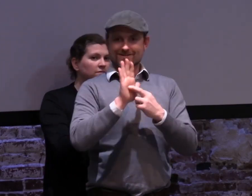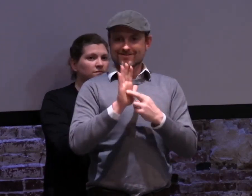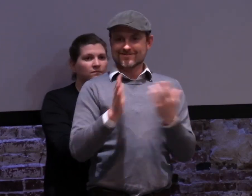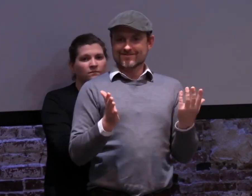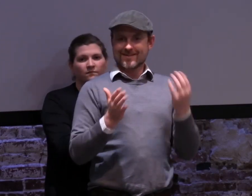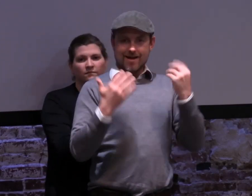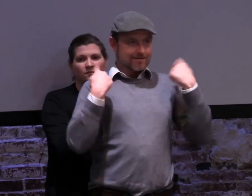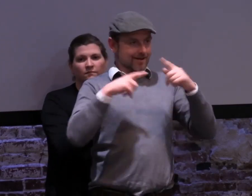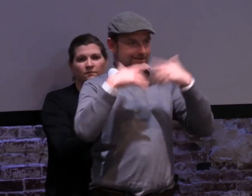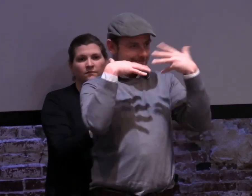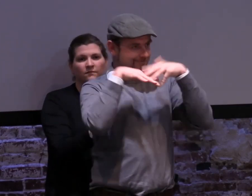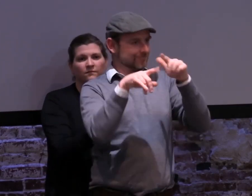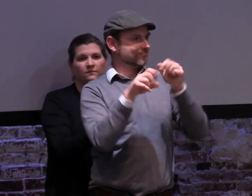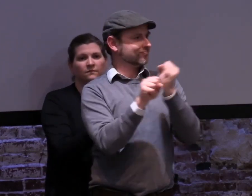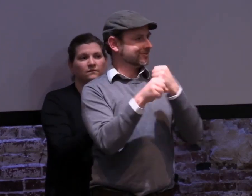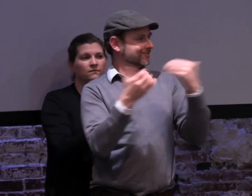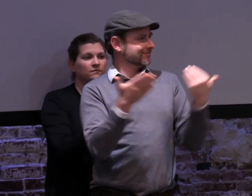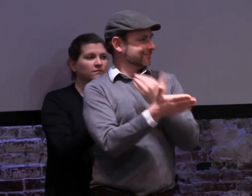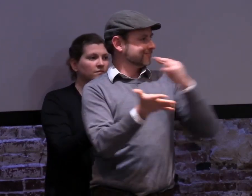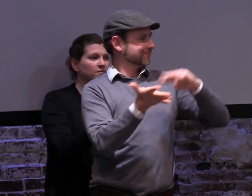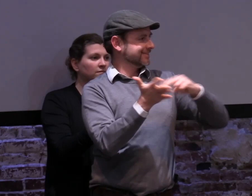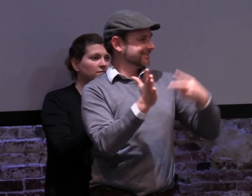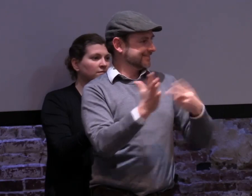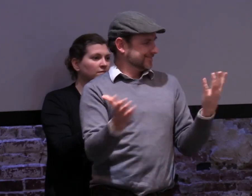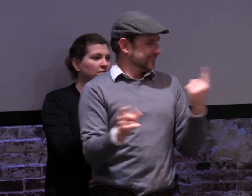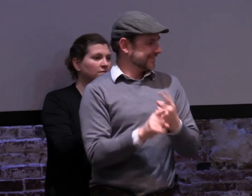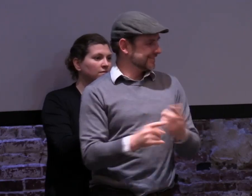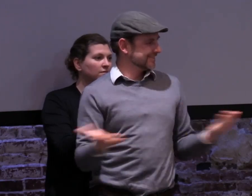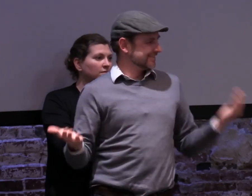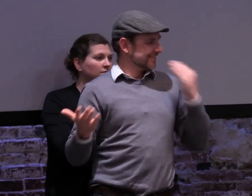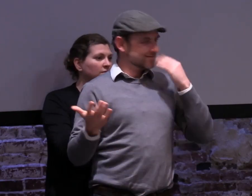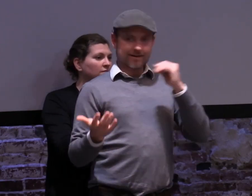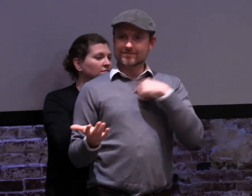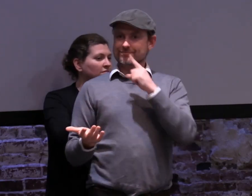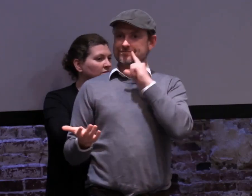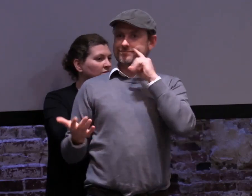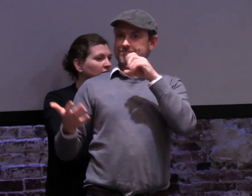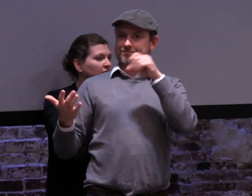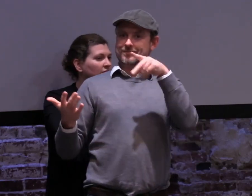goal was, what we were representing, and what we wanted them to see.